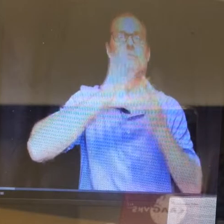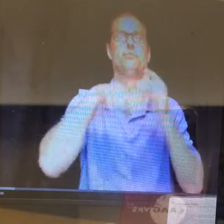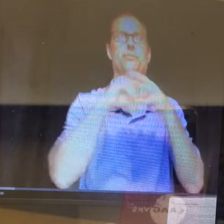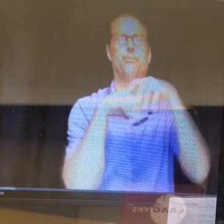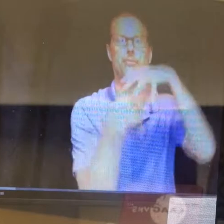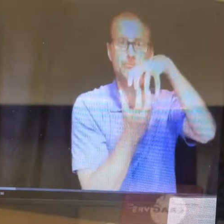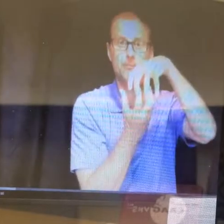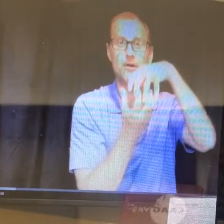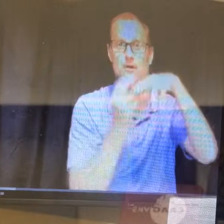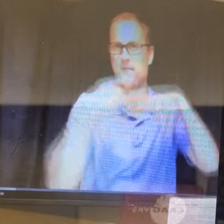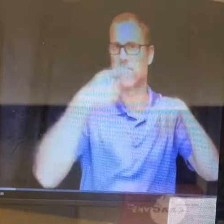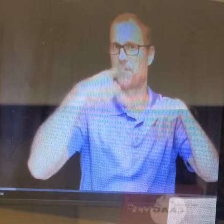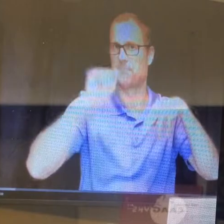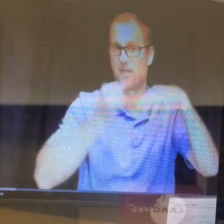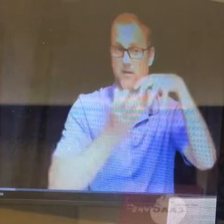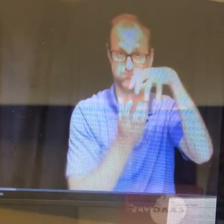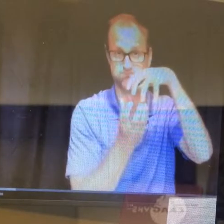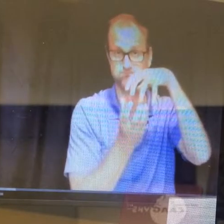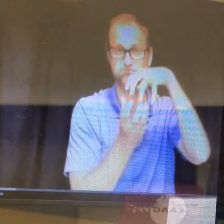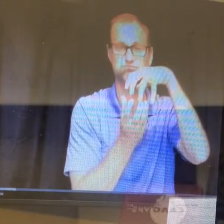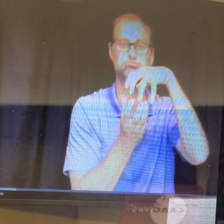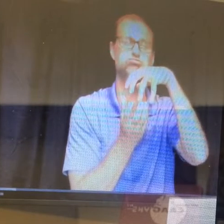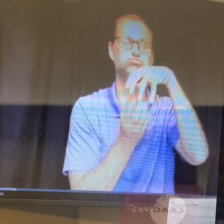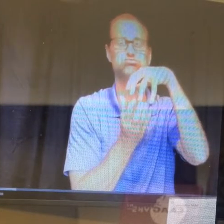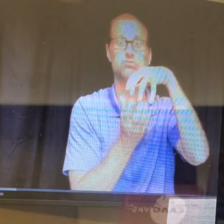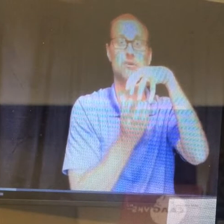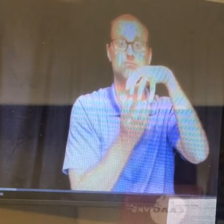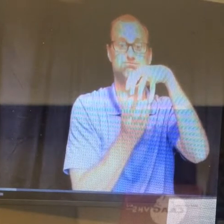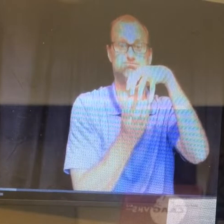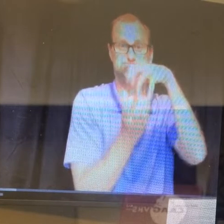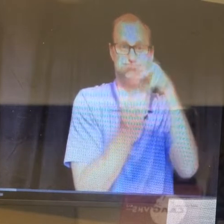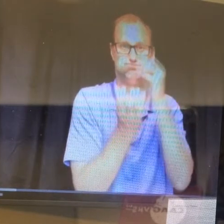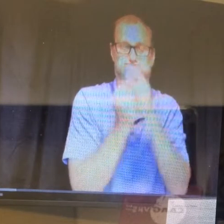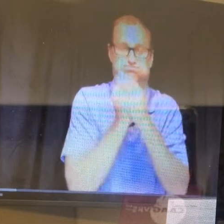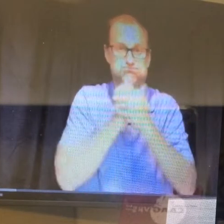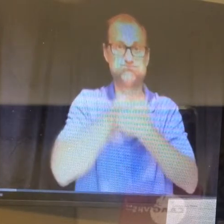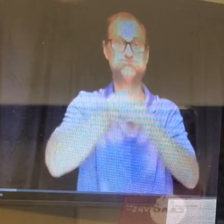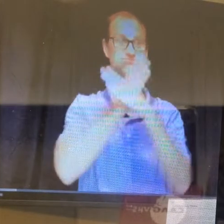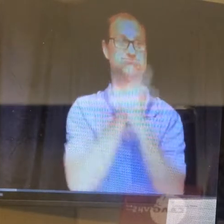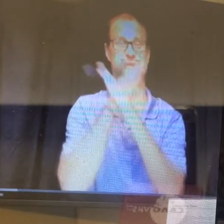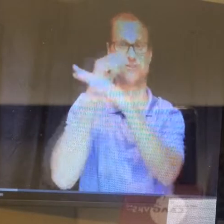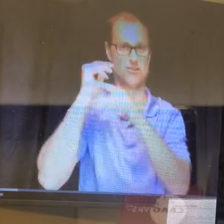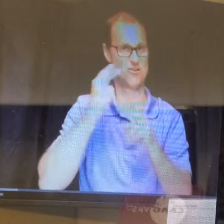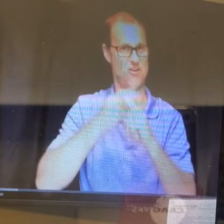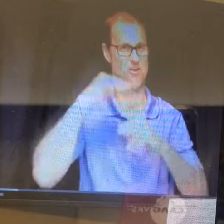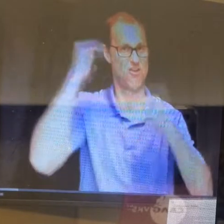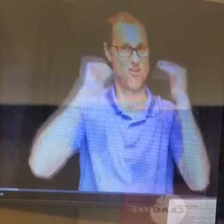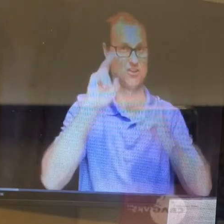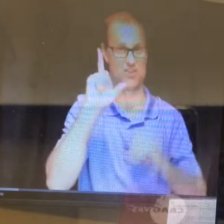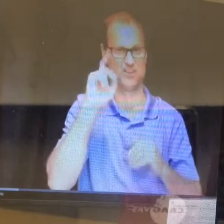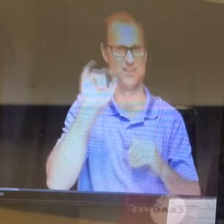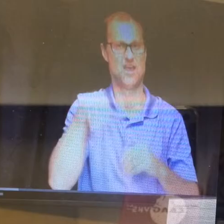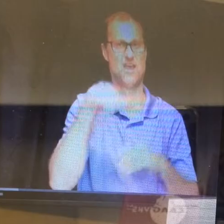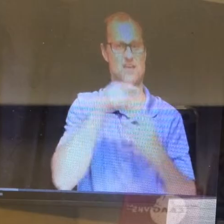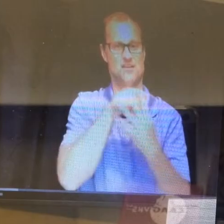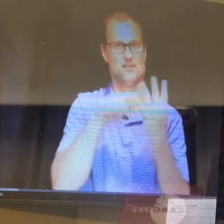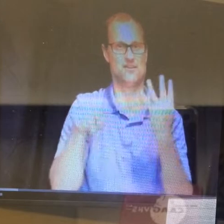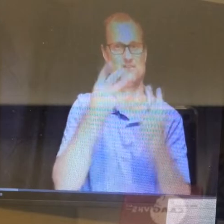And then they eat and they fatten themselves up and they become a pupa, hanging upside down. And then after the pupa,